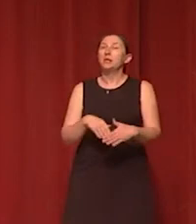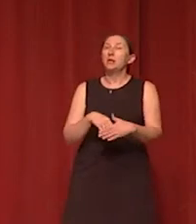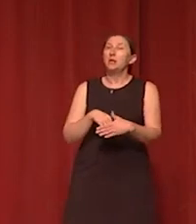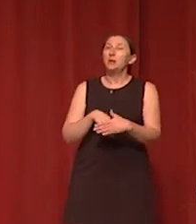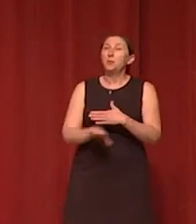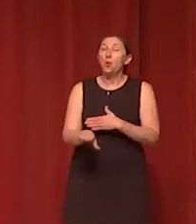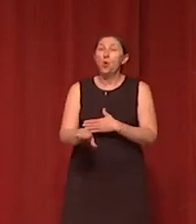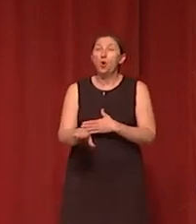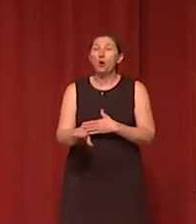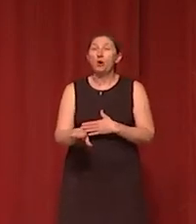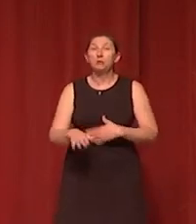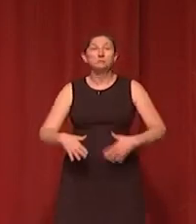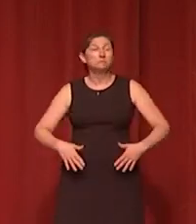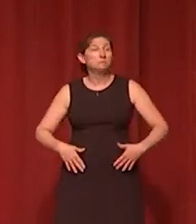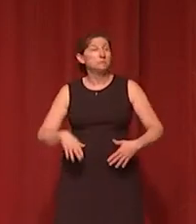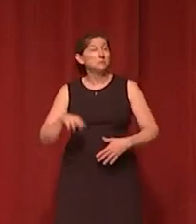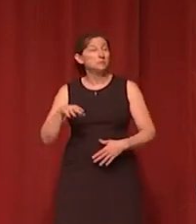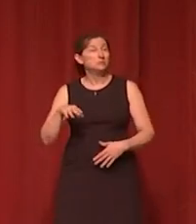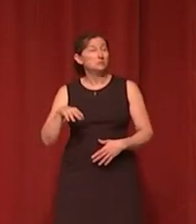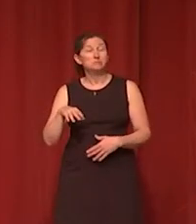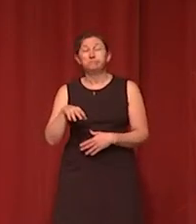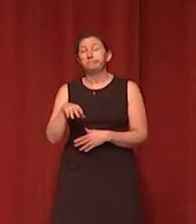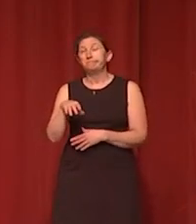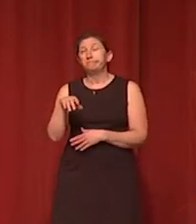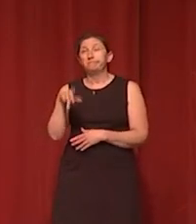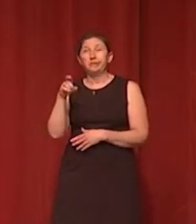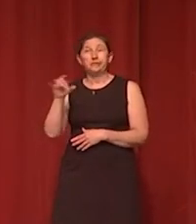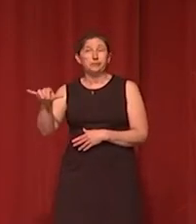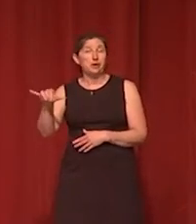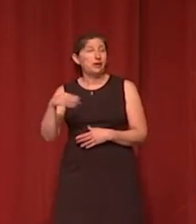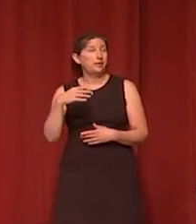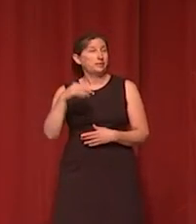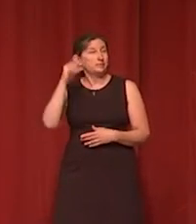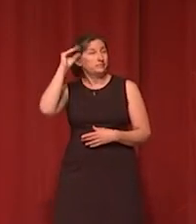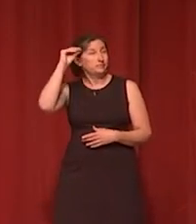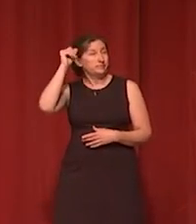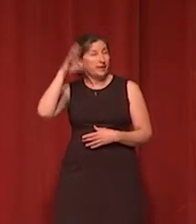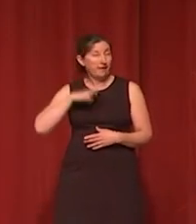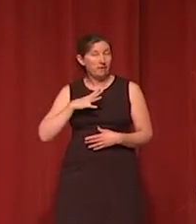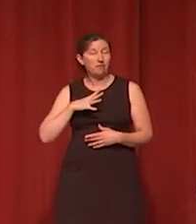and became female, you know, we've had patients in clinic where you're trying to sort out,